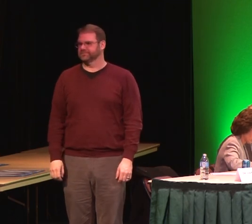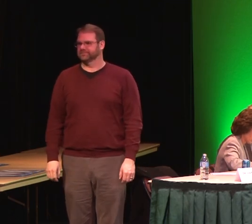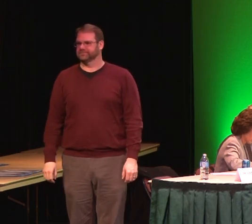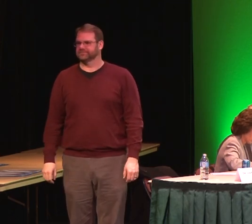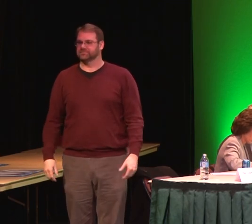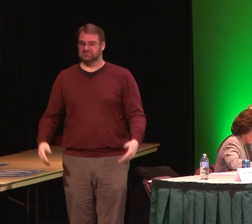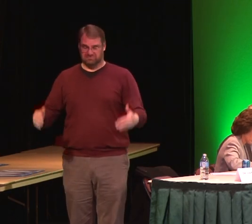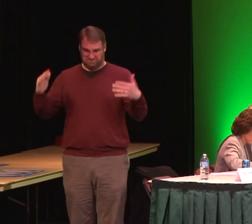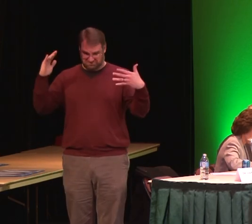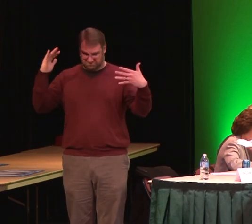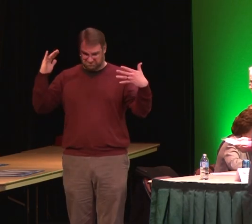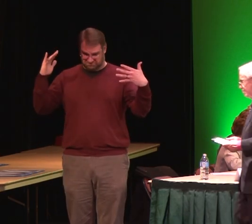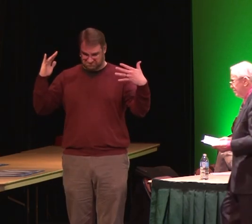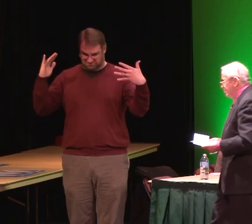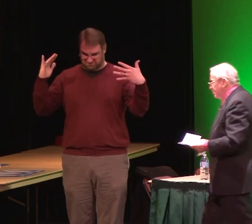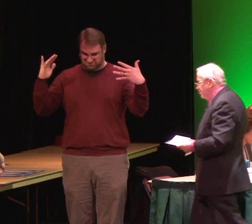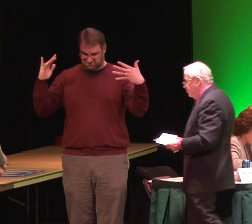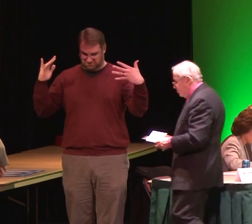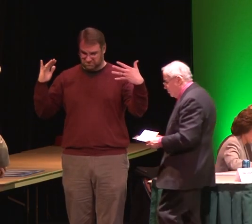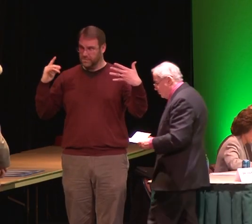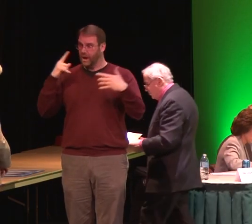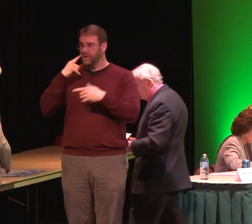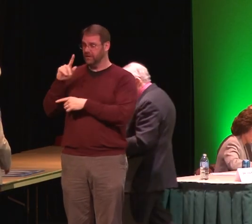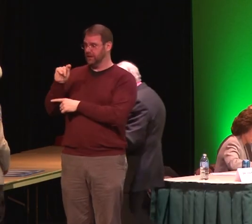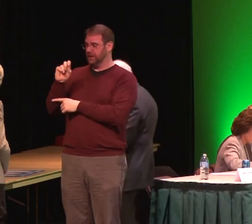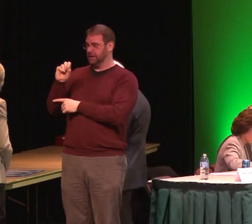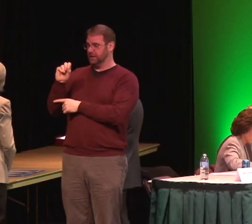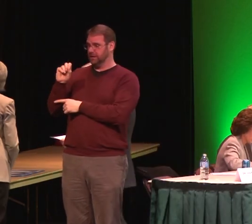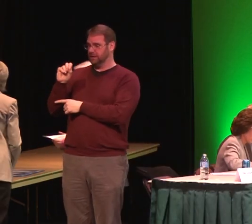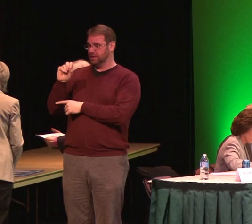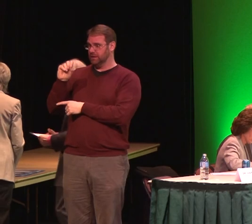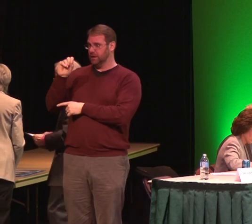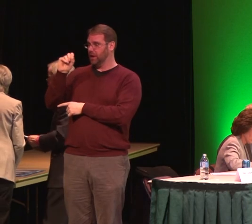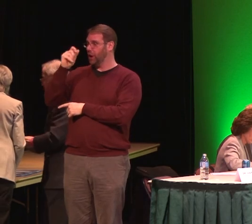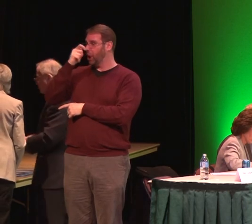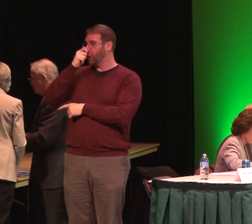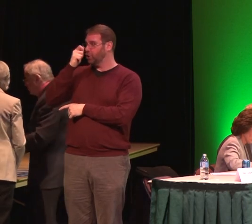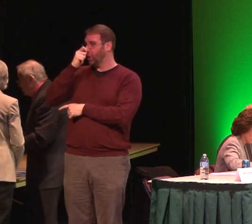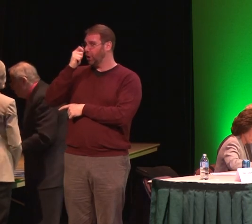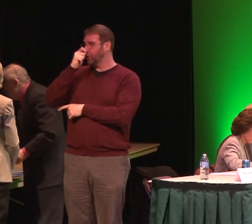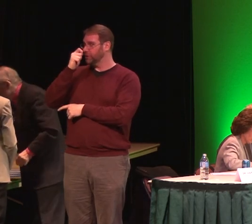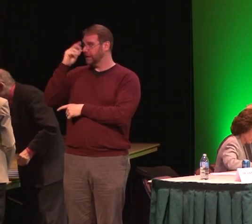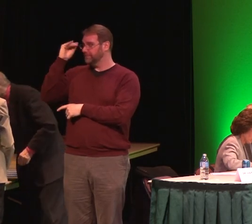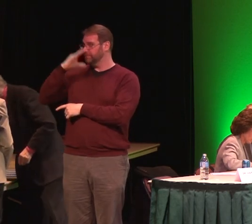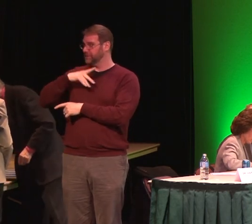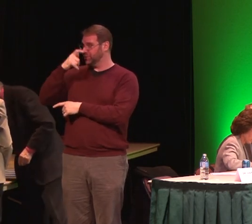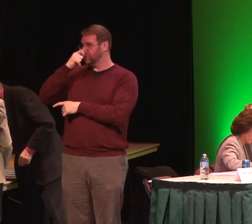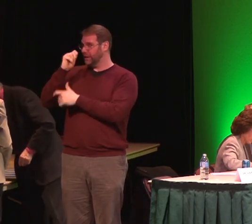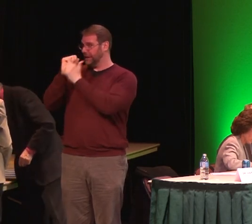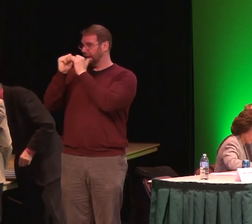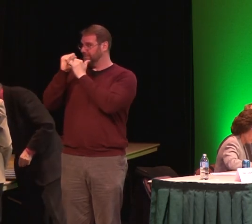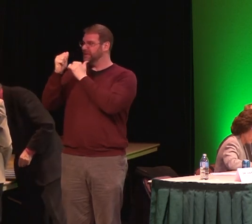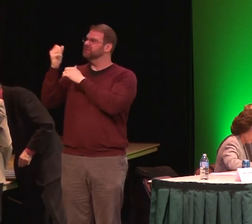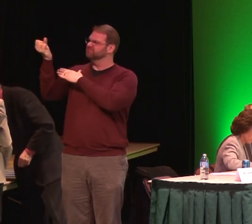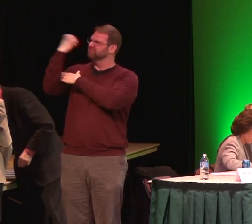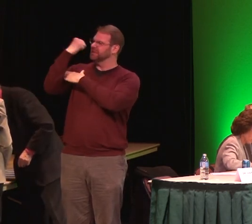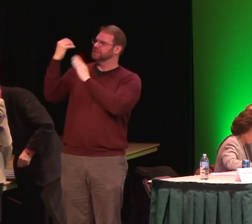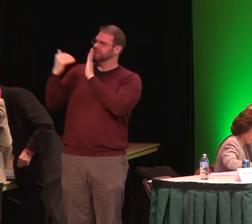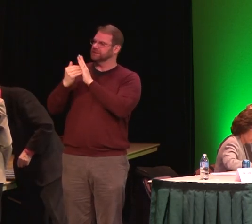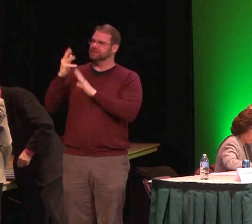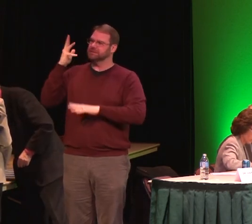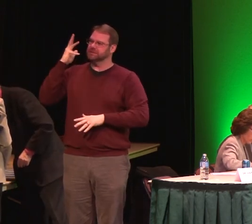And I think that the Mr. Taunton has won out again. As you know, there